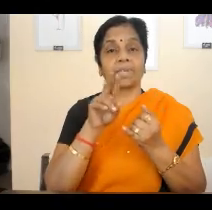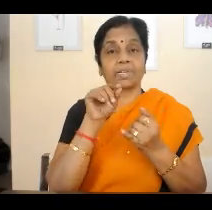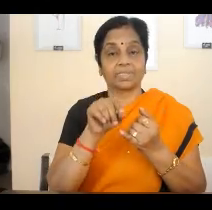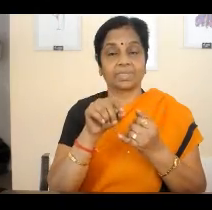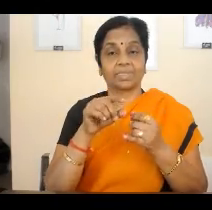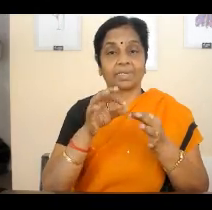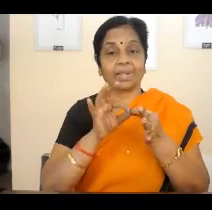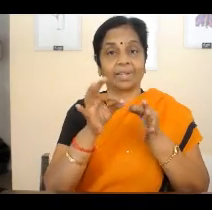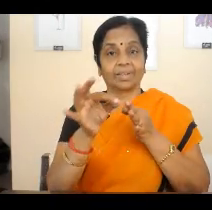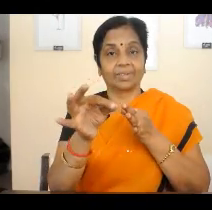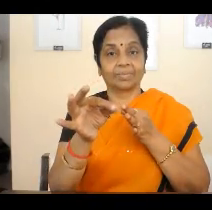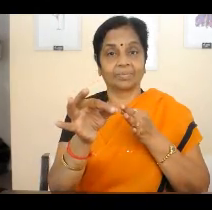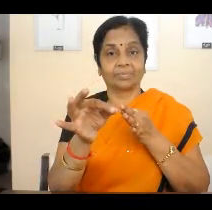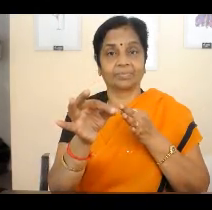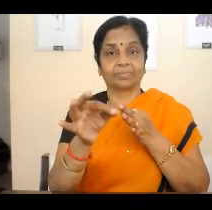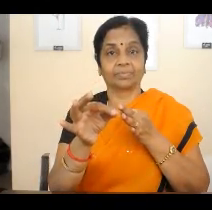relating to guardianship